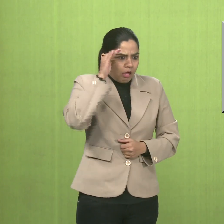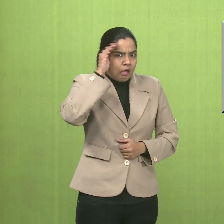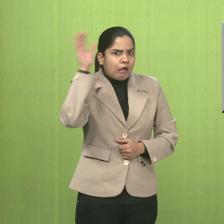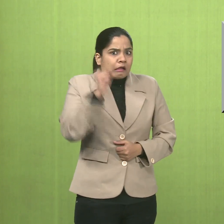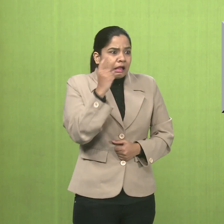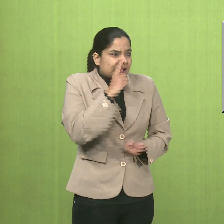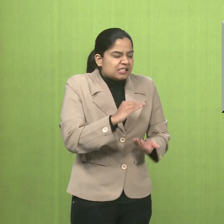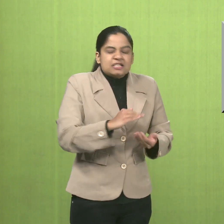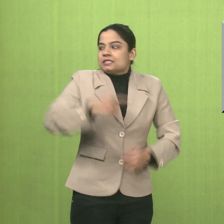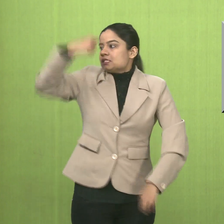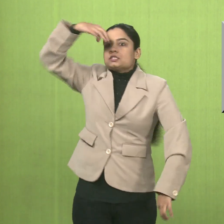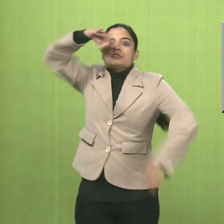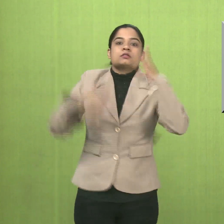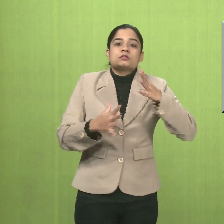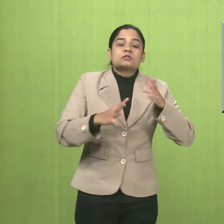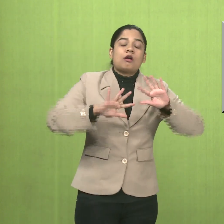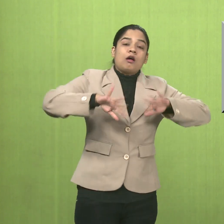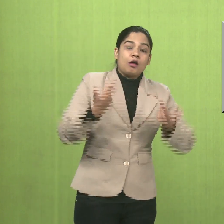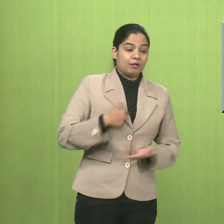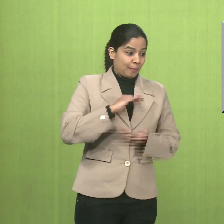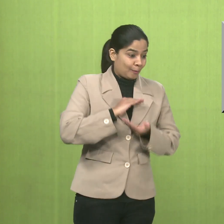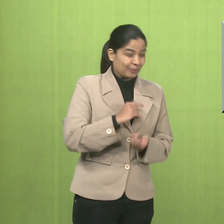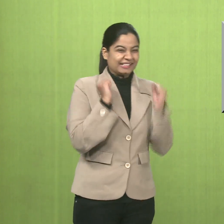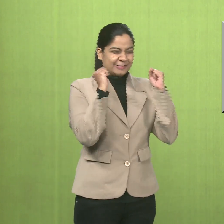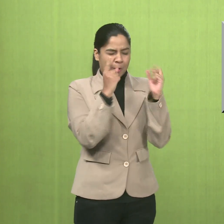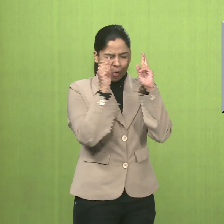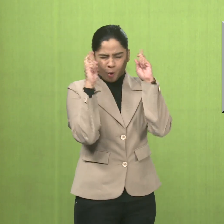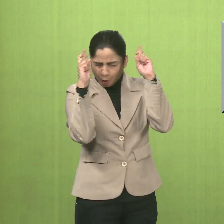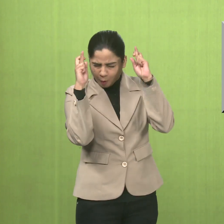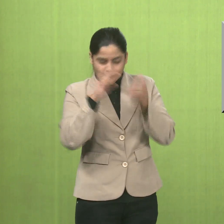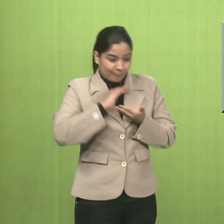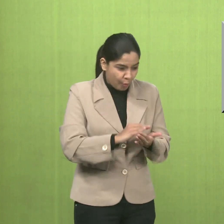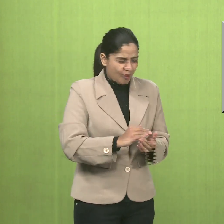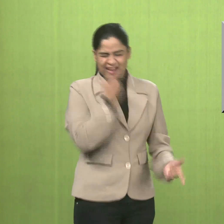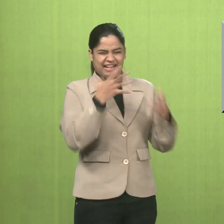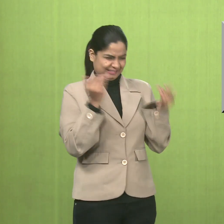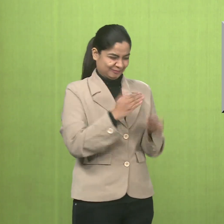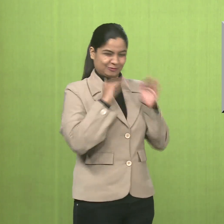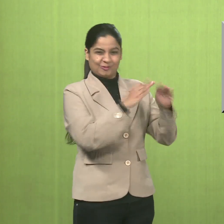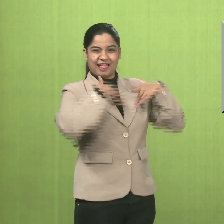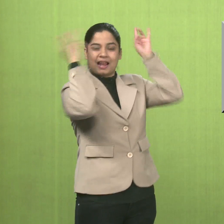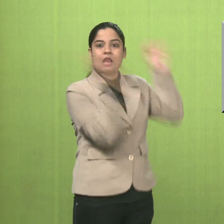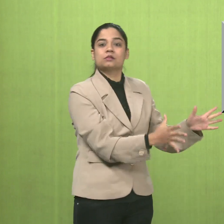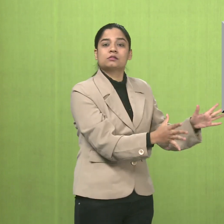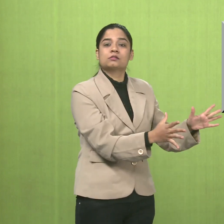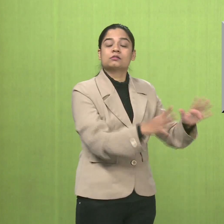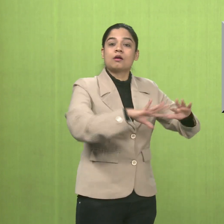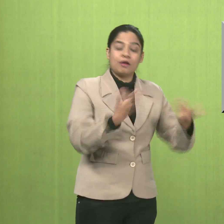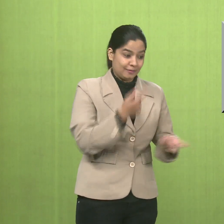when people get to know that a baby girl is going to be born or a baby girl is born, nobody is happy about it.